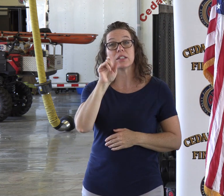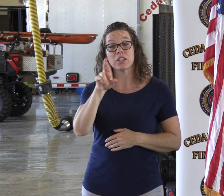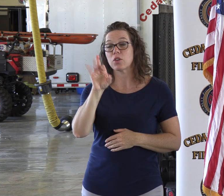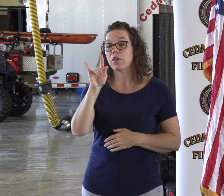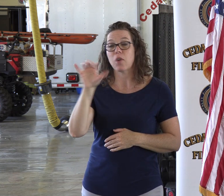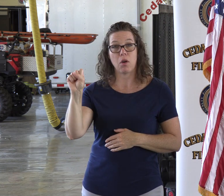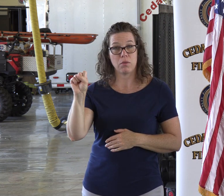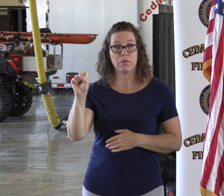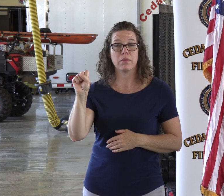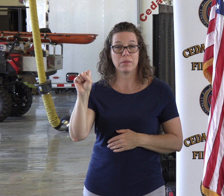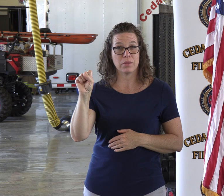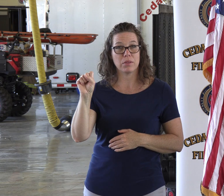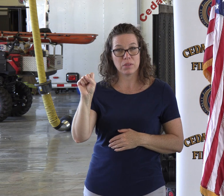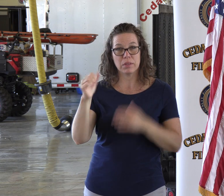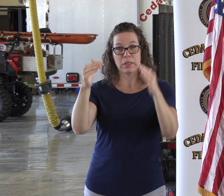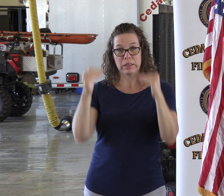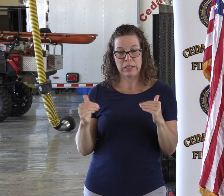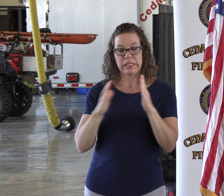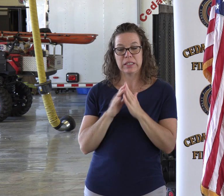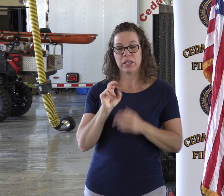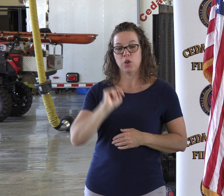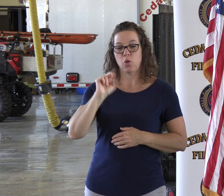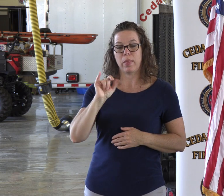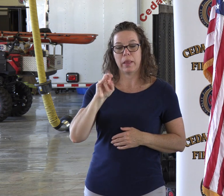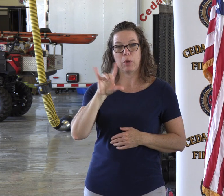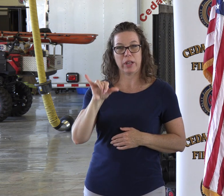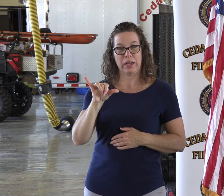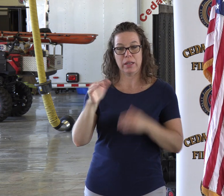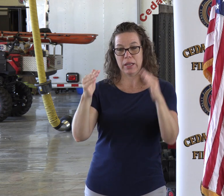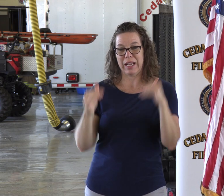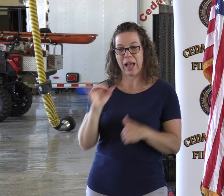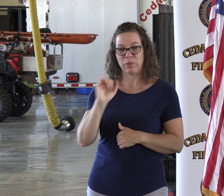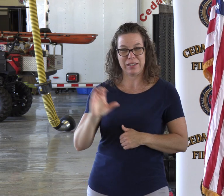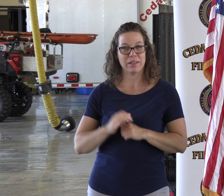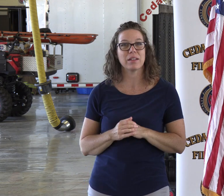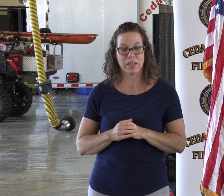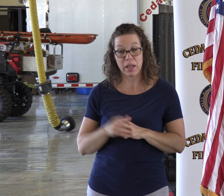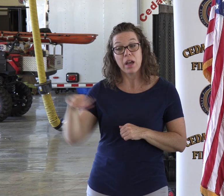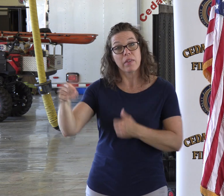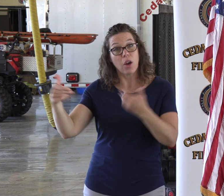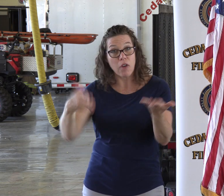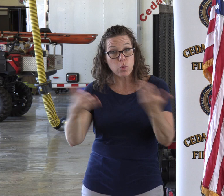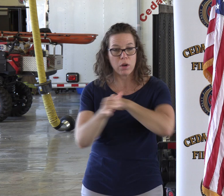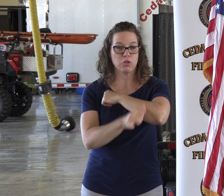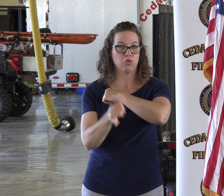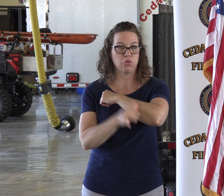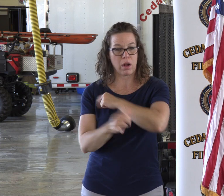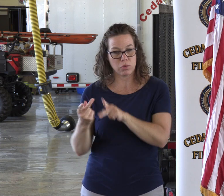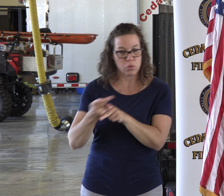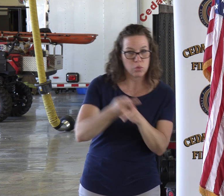Falls, and North Liberty. Iowa cities have offered trucks